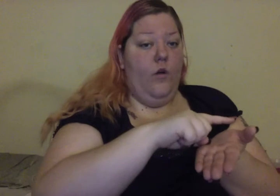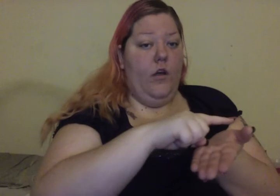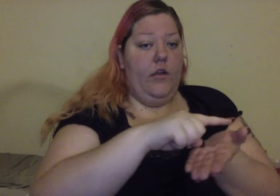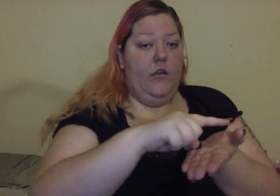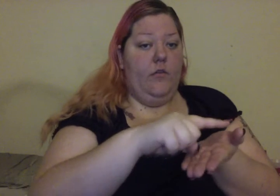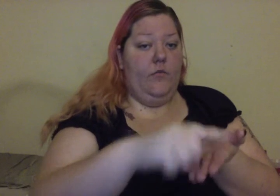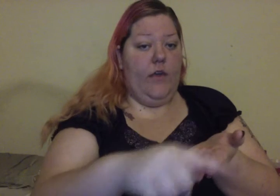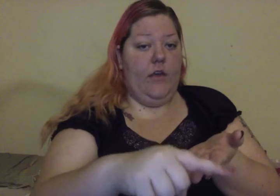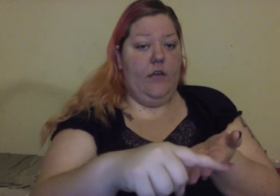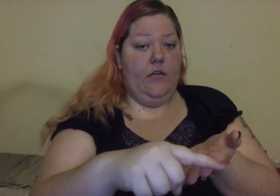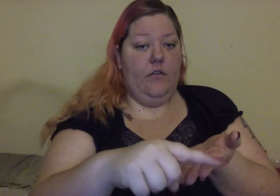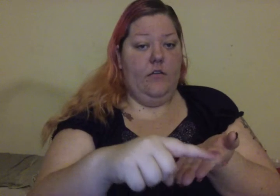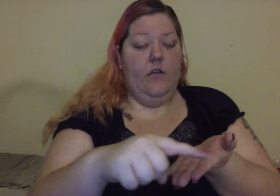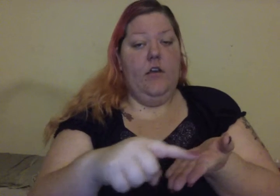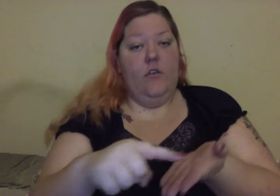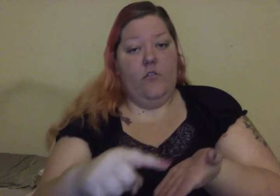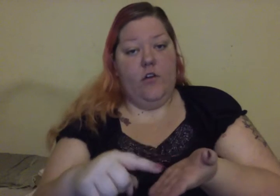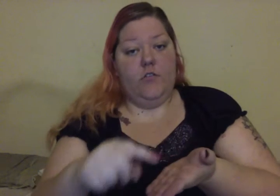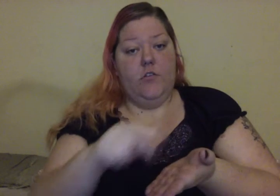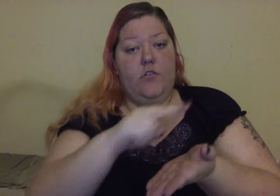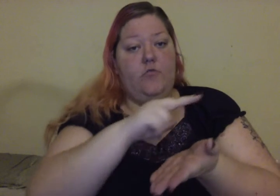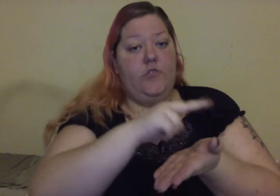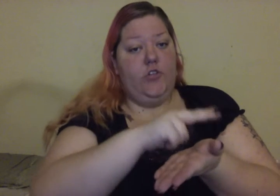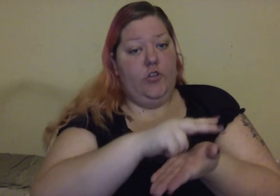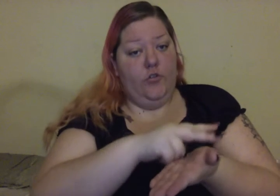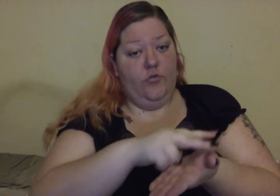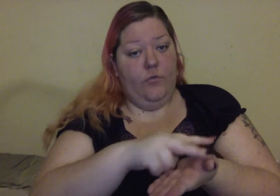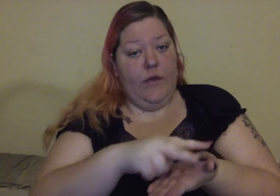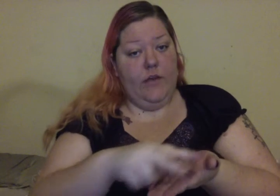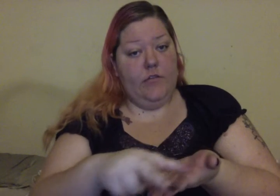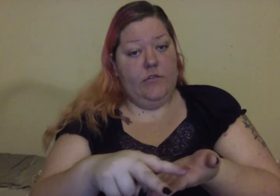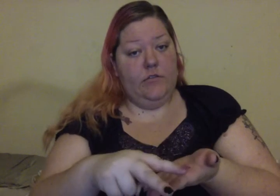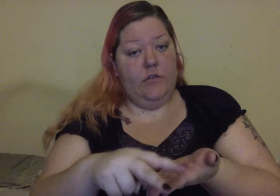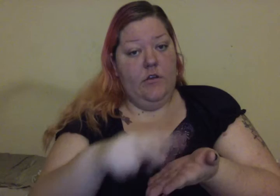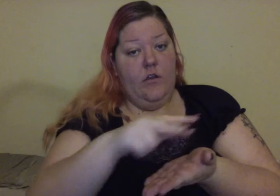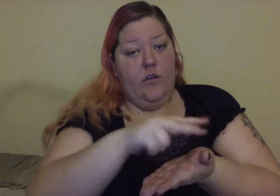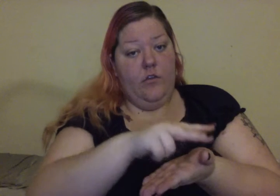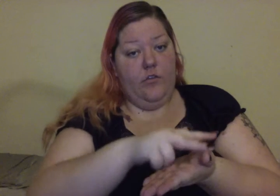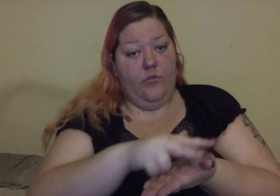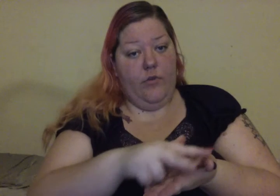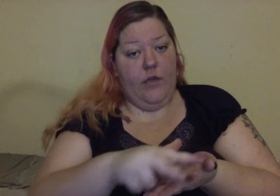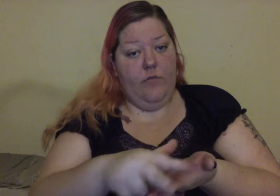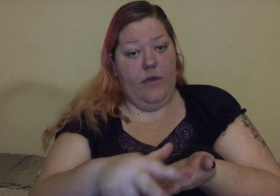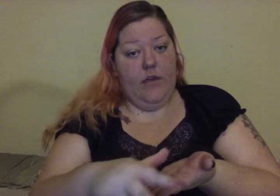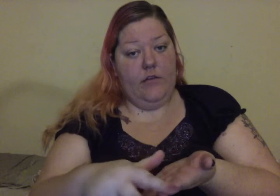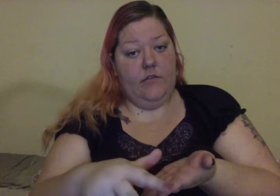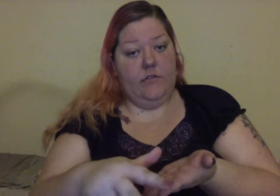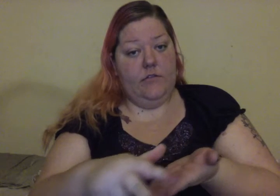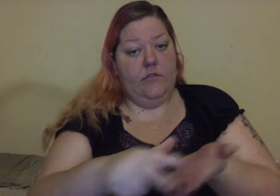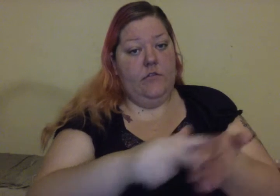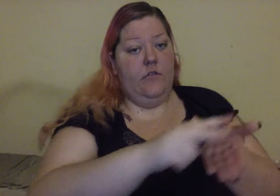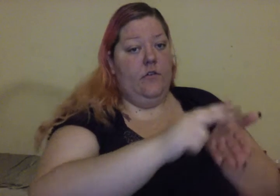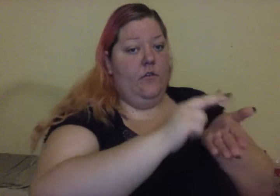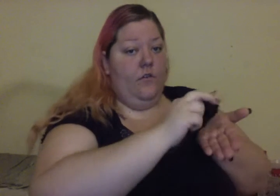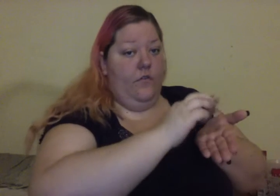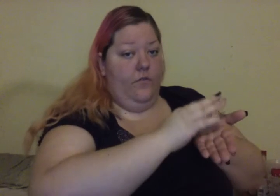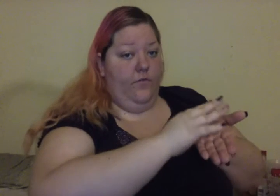1 week. You can also do 2 weeks, 3 weeks,